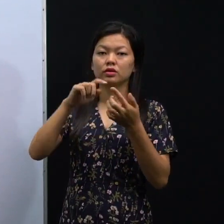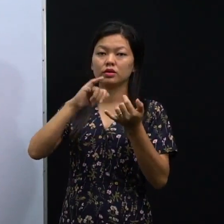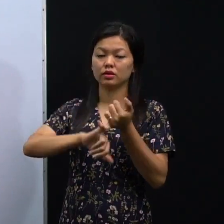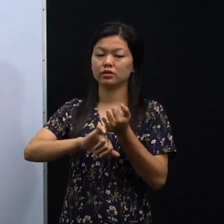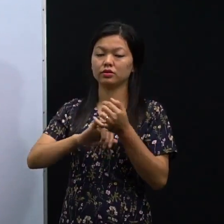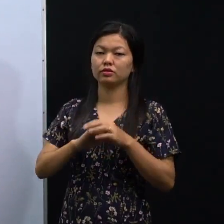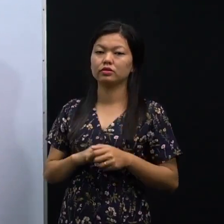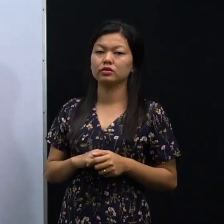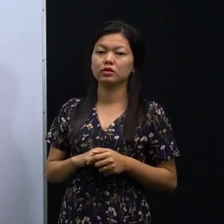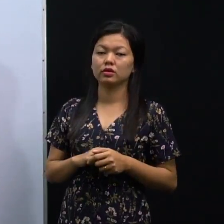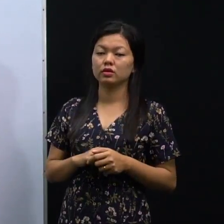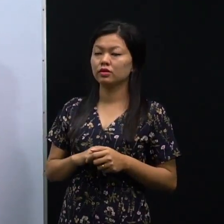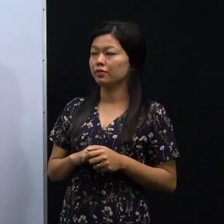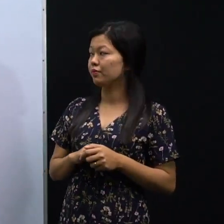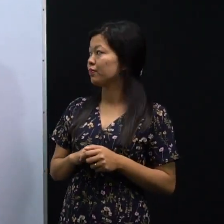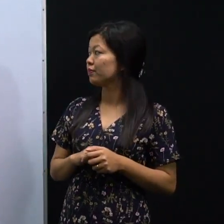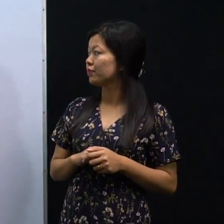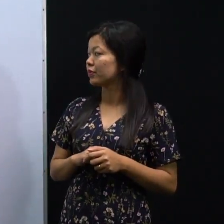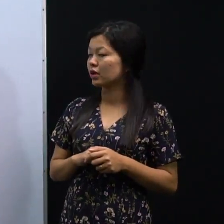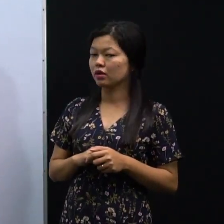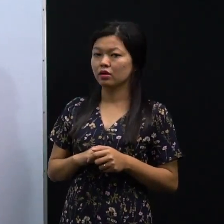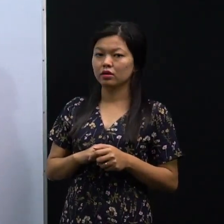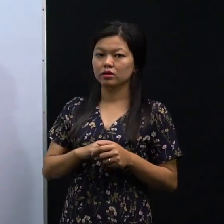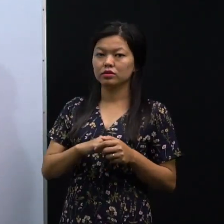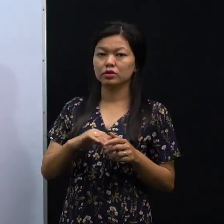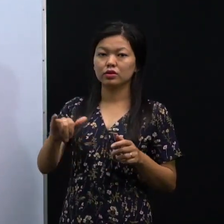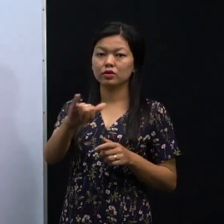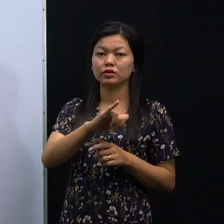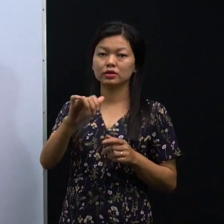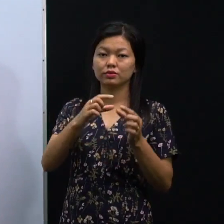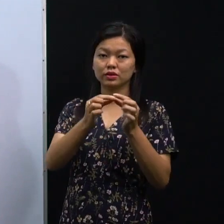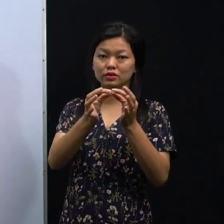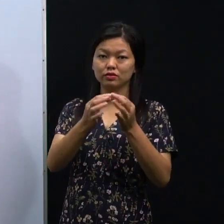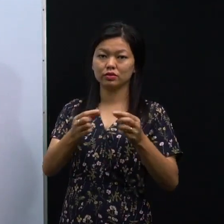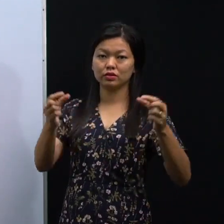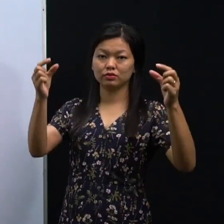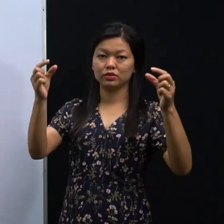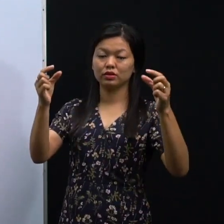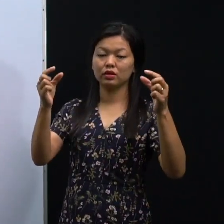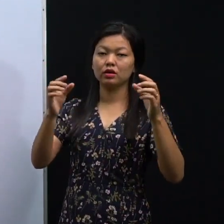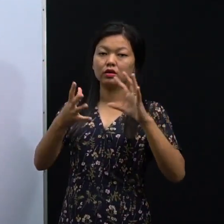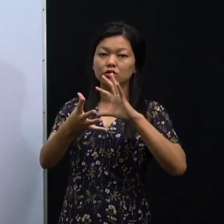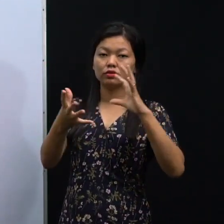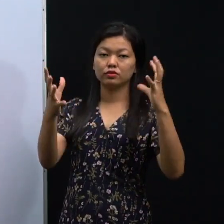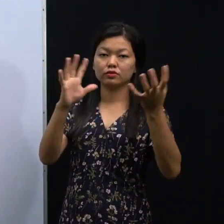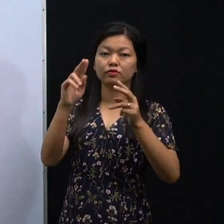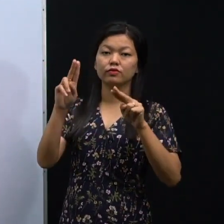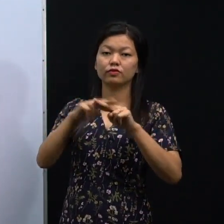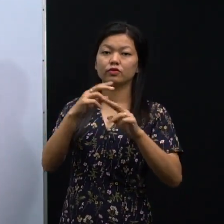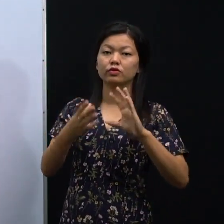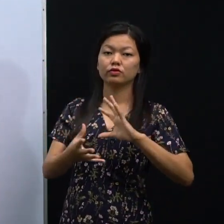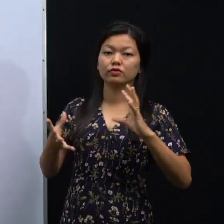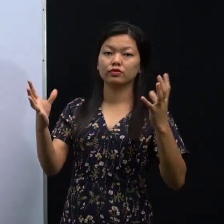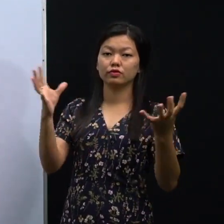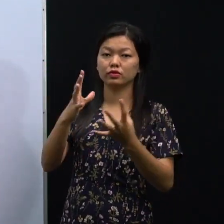According to him, the electrons are embedded in this manner, like a watermelon, right? But the